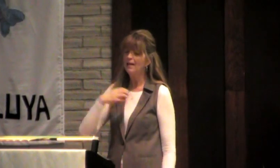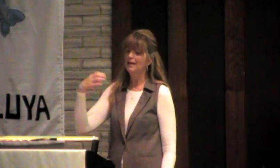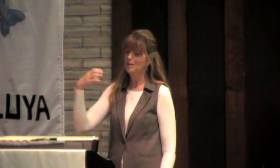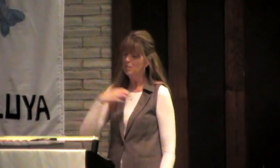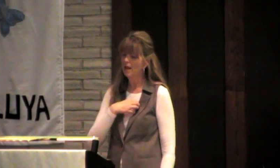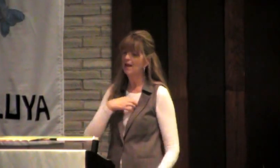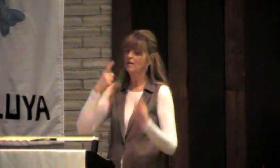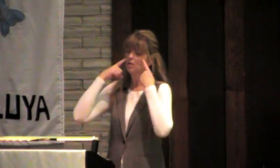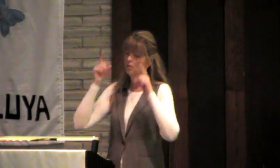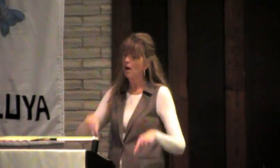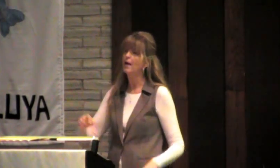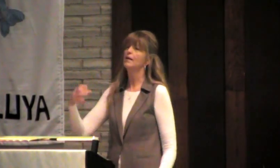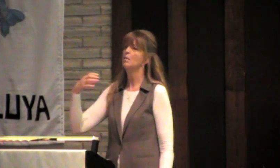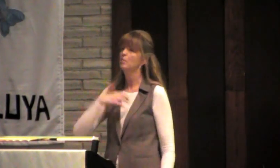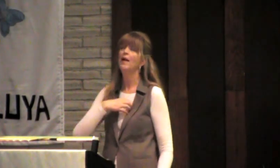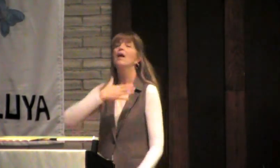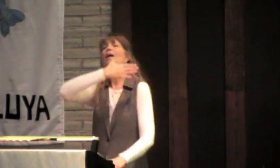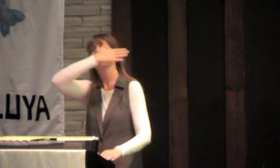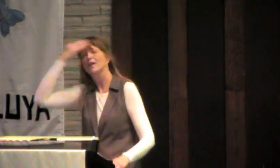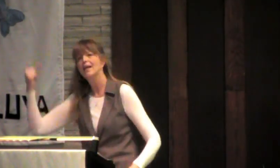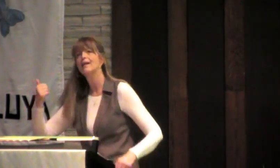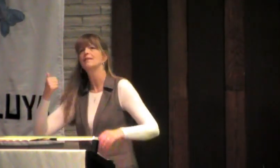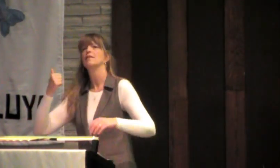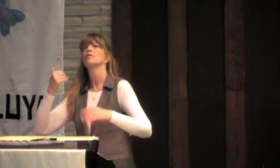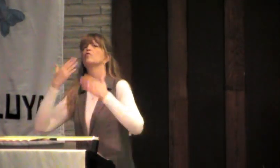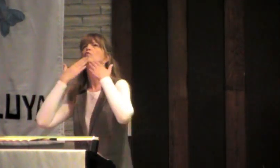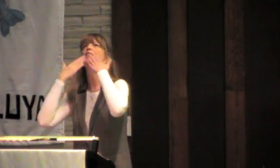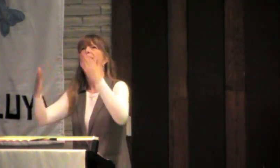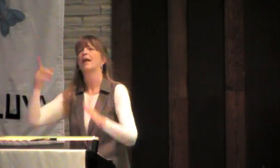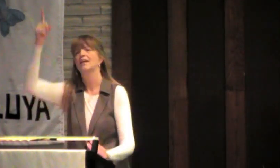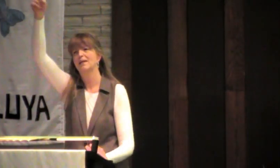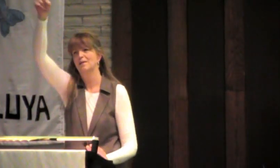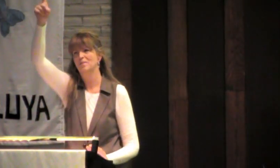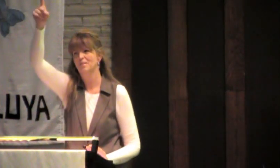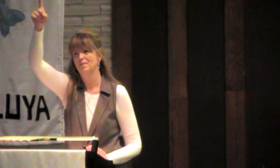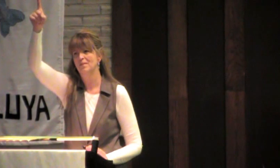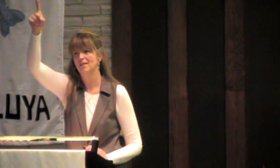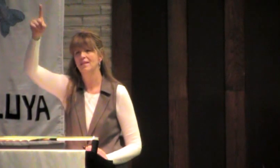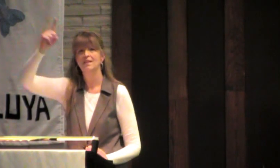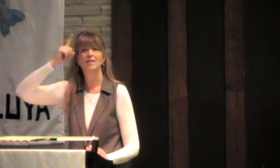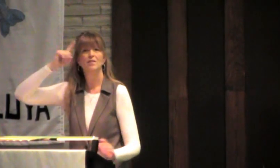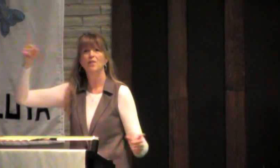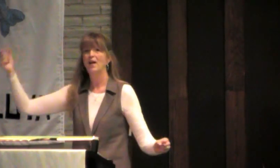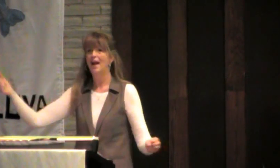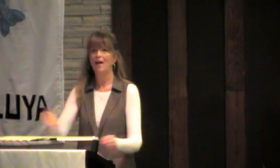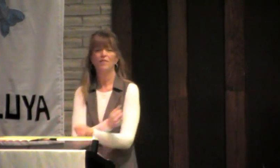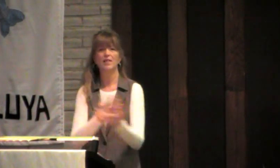People complain and complain and whine and cry because, or they when they should be thanking